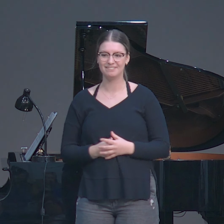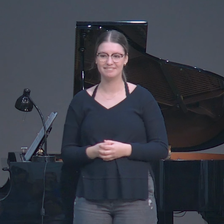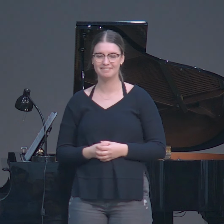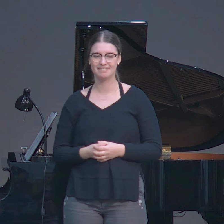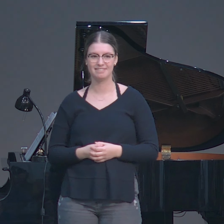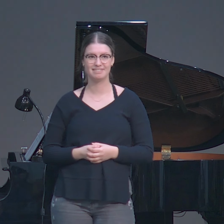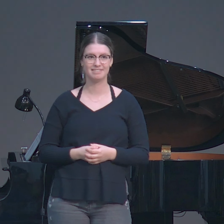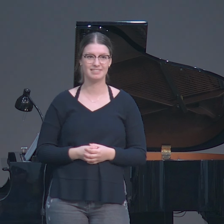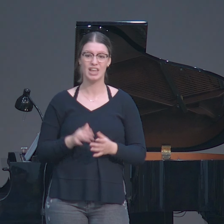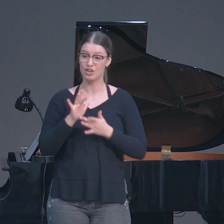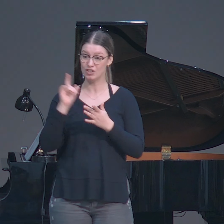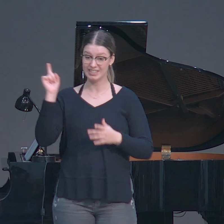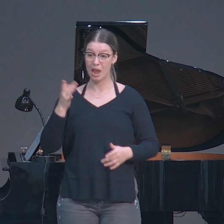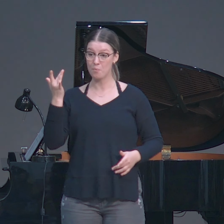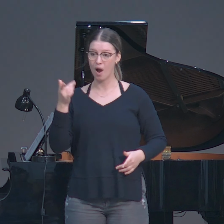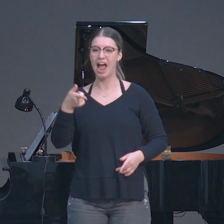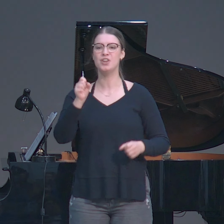so that you could become new.